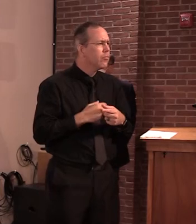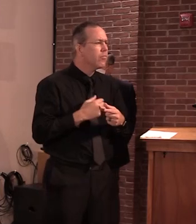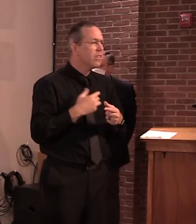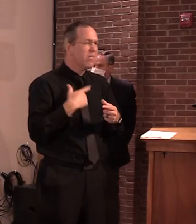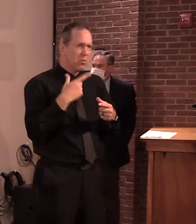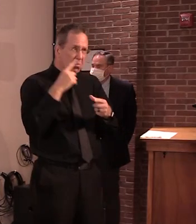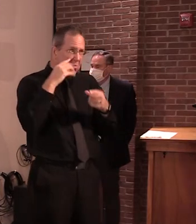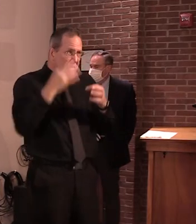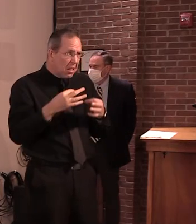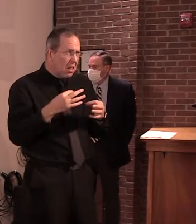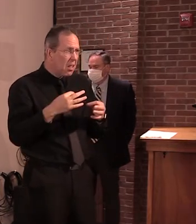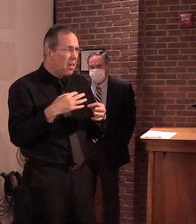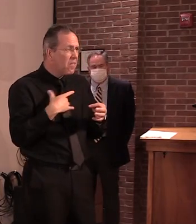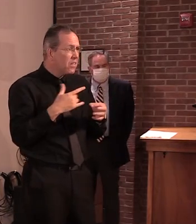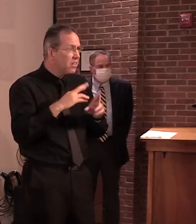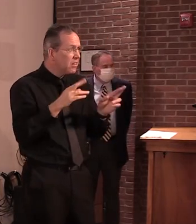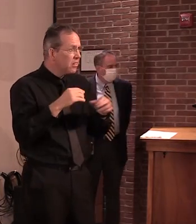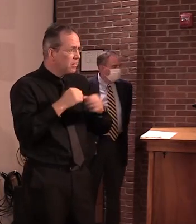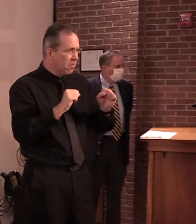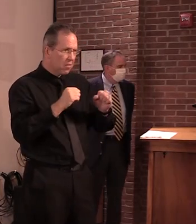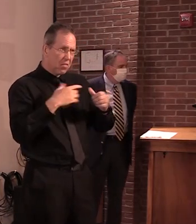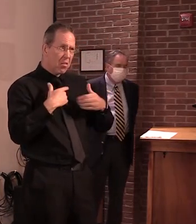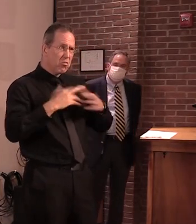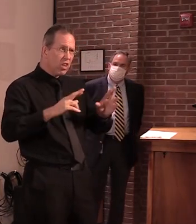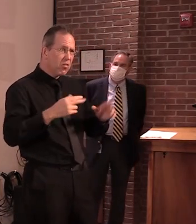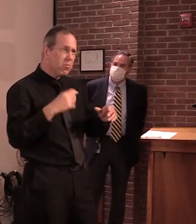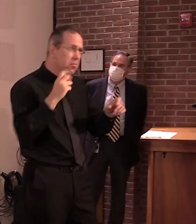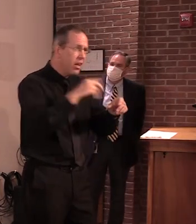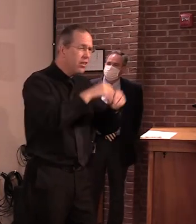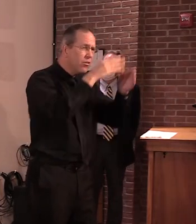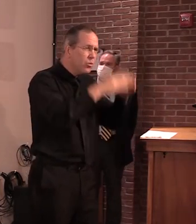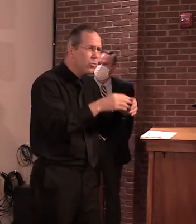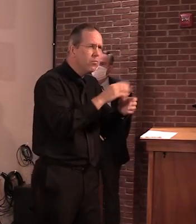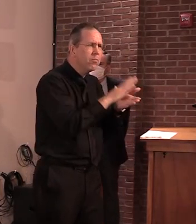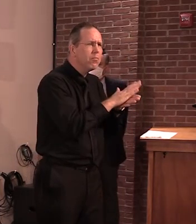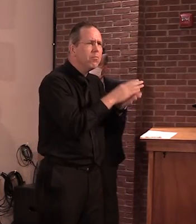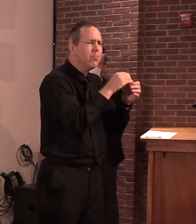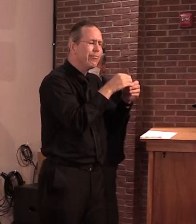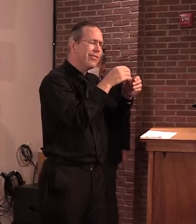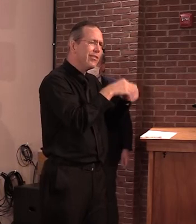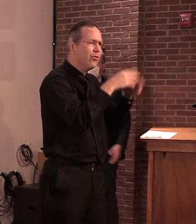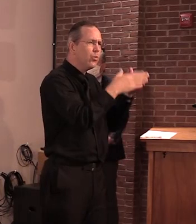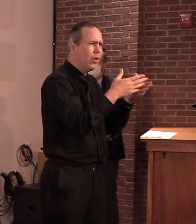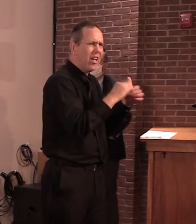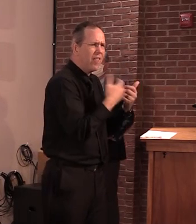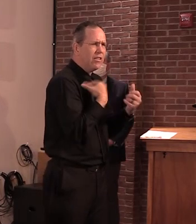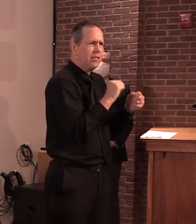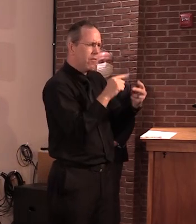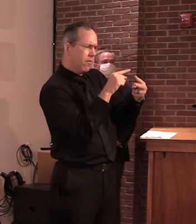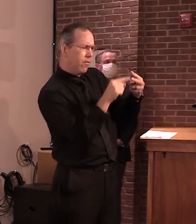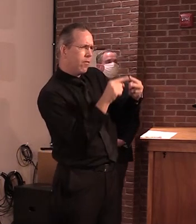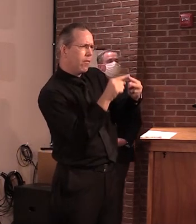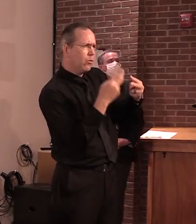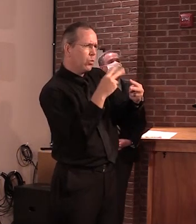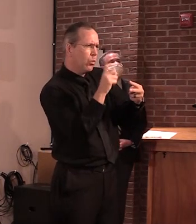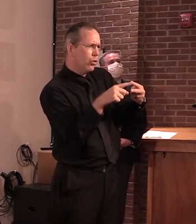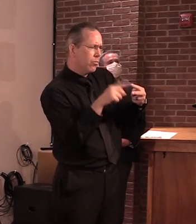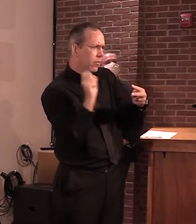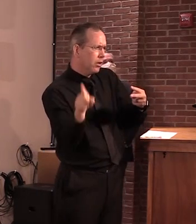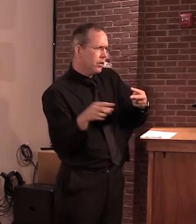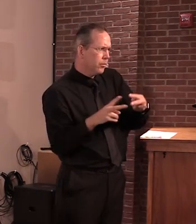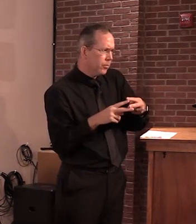just want to remind everyone, as we've been going through this pandemic from the very start, whether it's going back to work